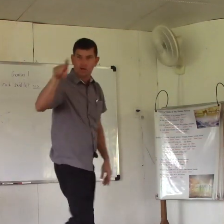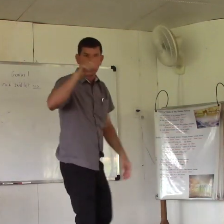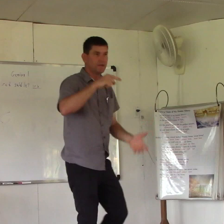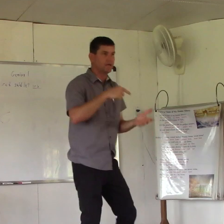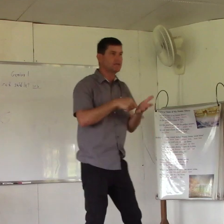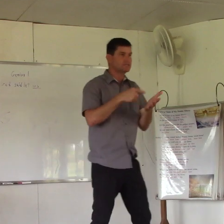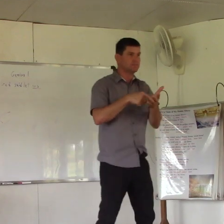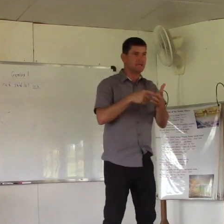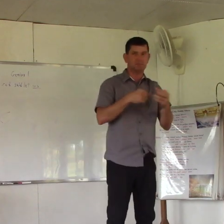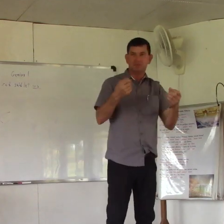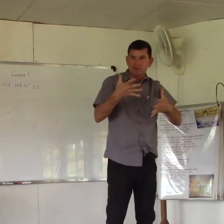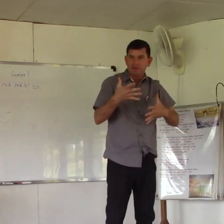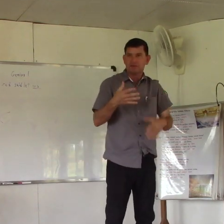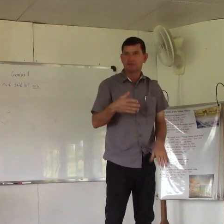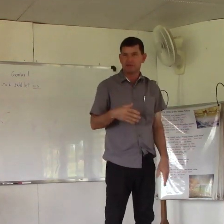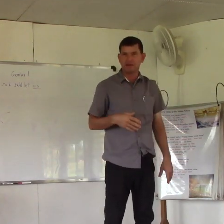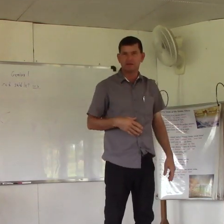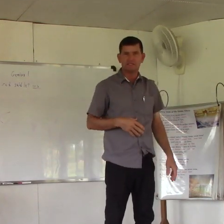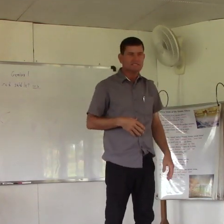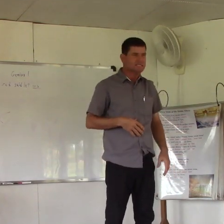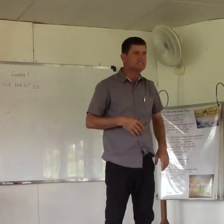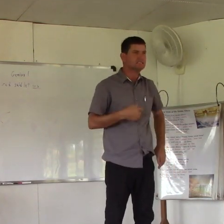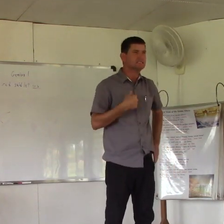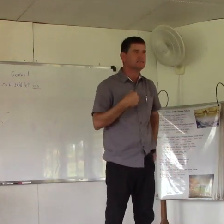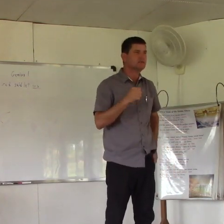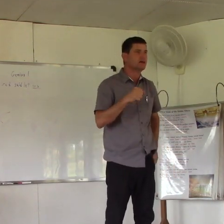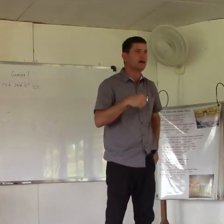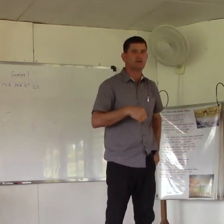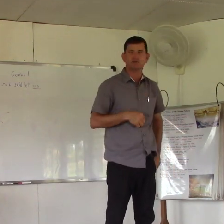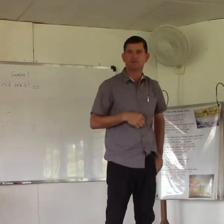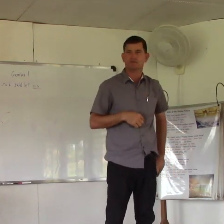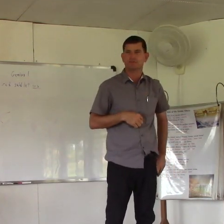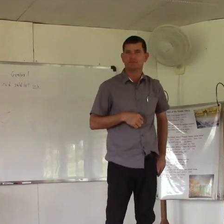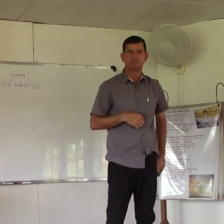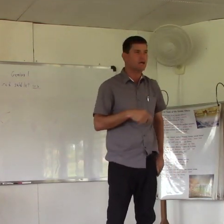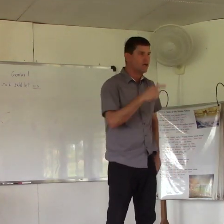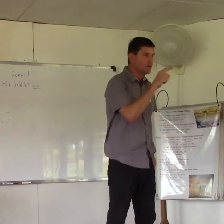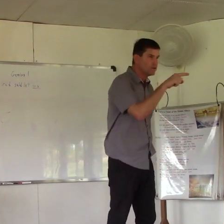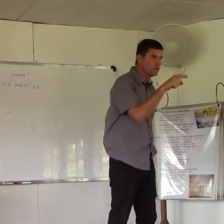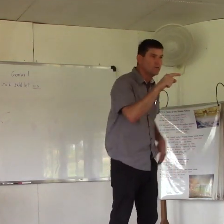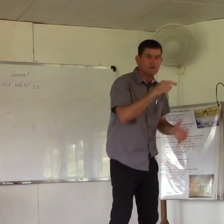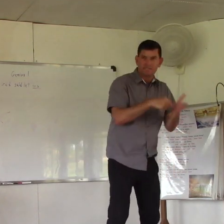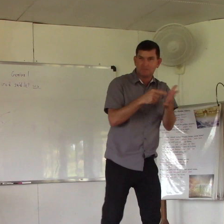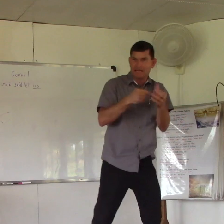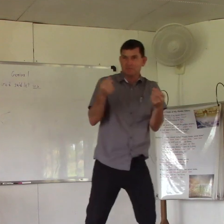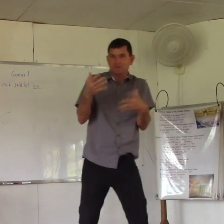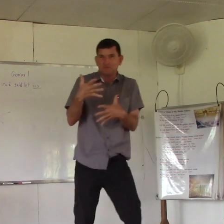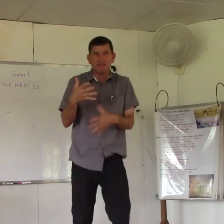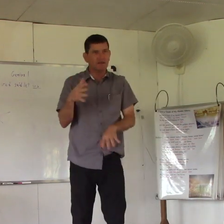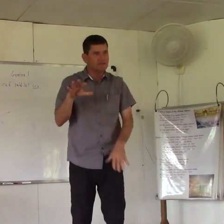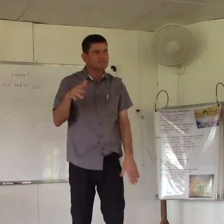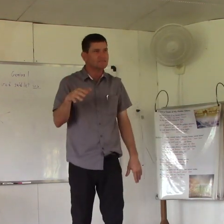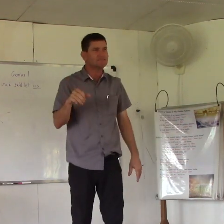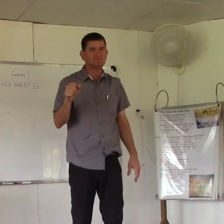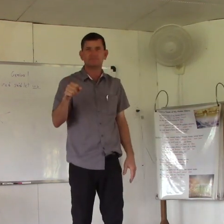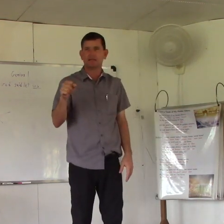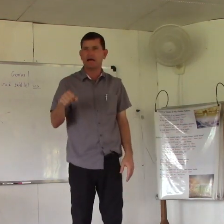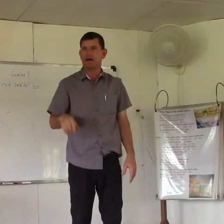Do we sometimes fear? I do. You sometimes fear? Yeah.